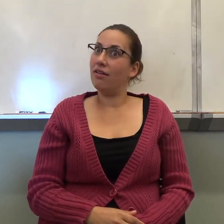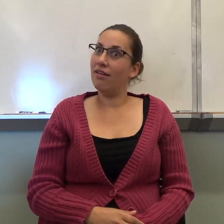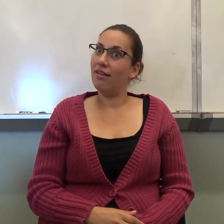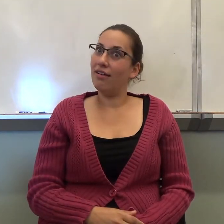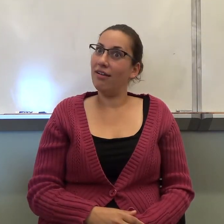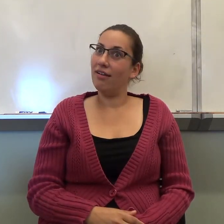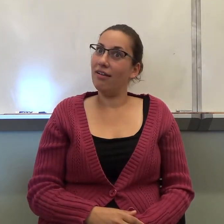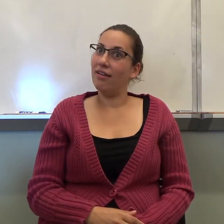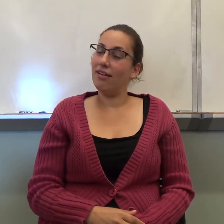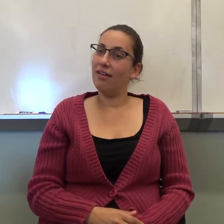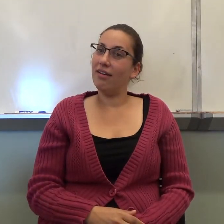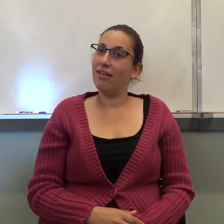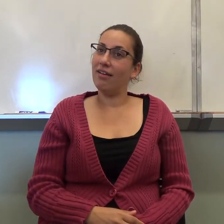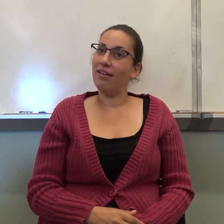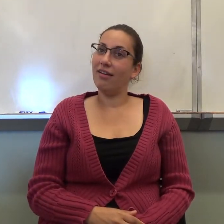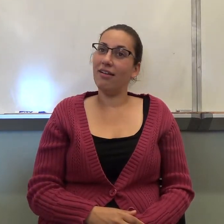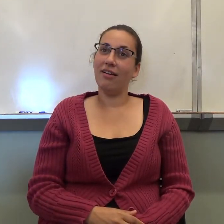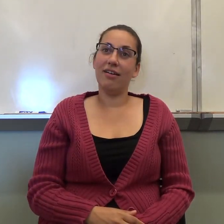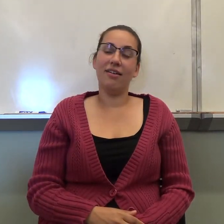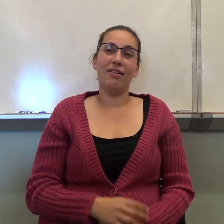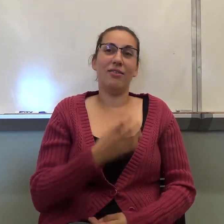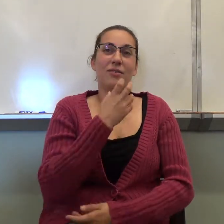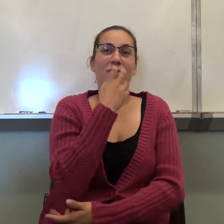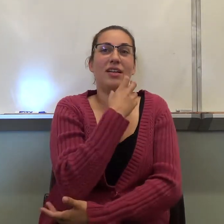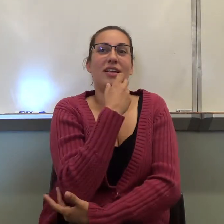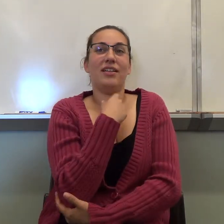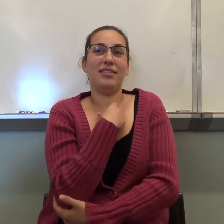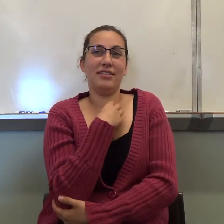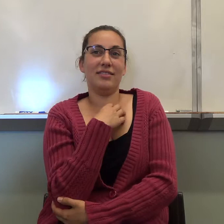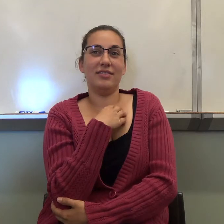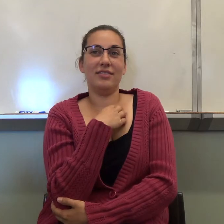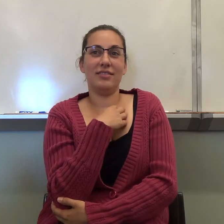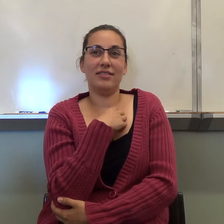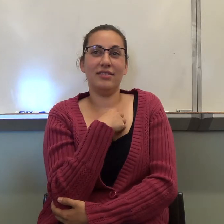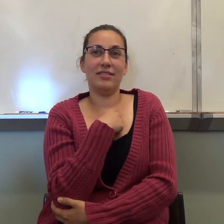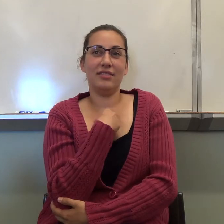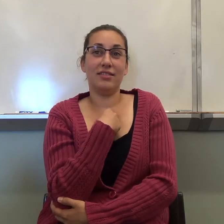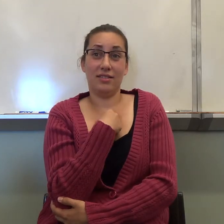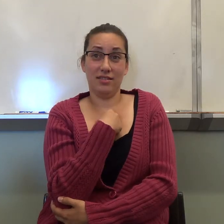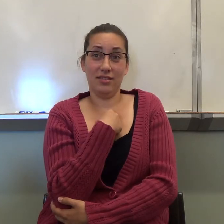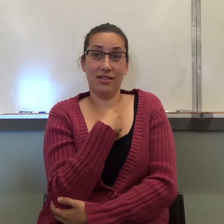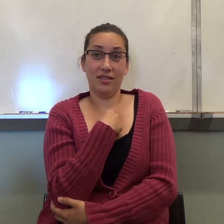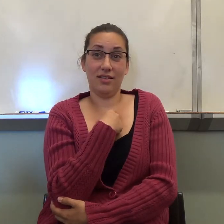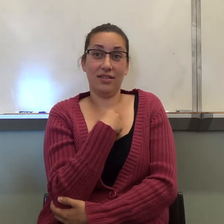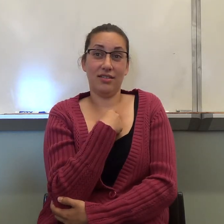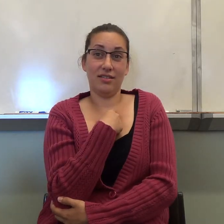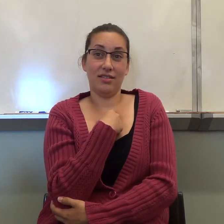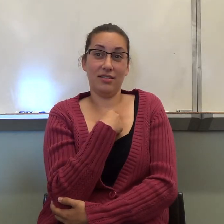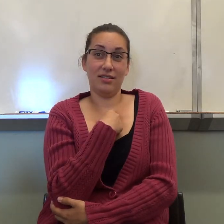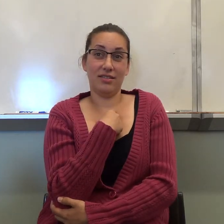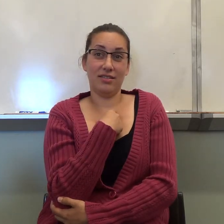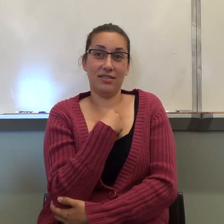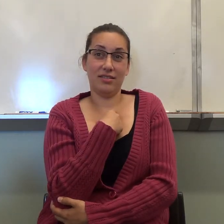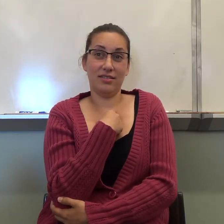Suppose we have this. Now, I'm not even going to say it. I'll just leave it up there so you can glorify in it.